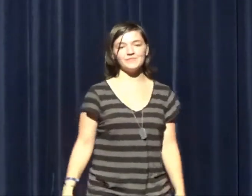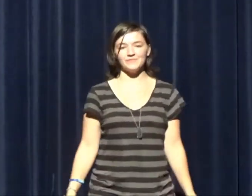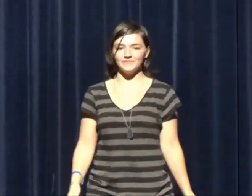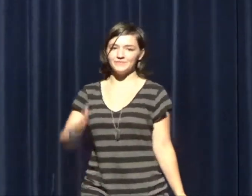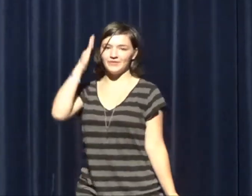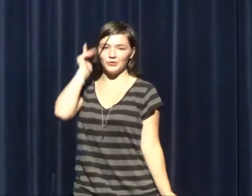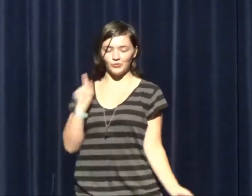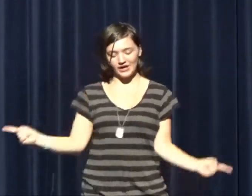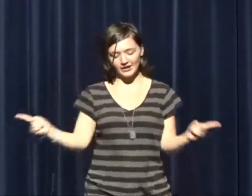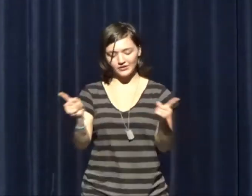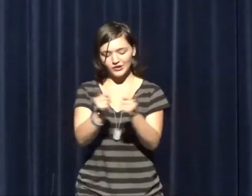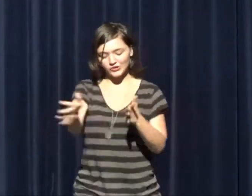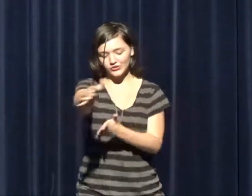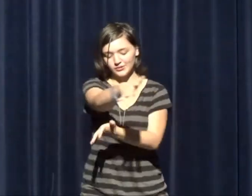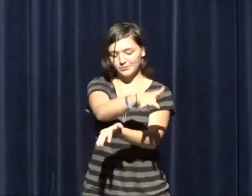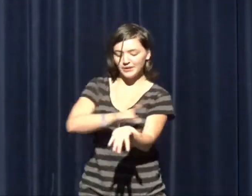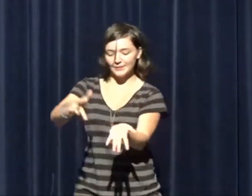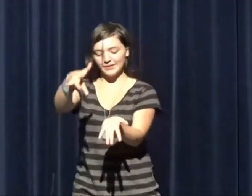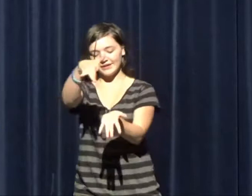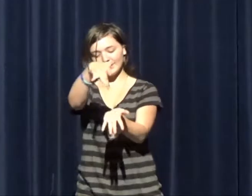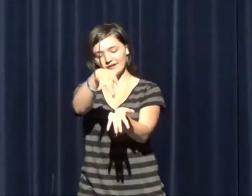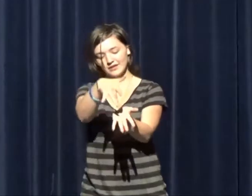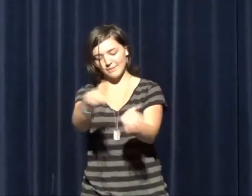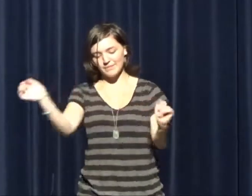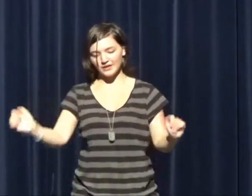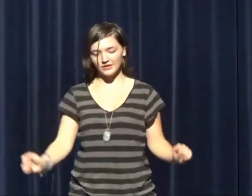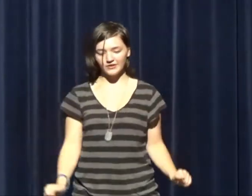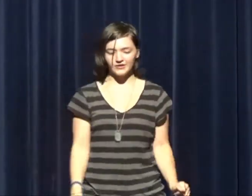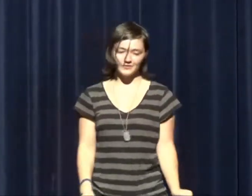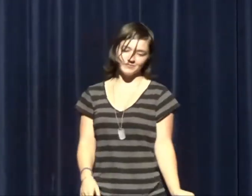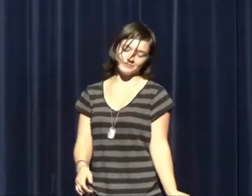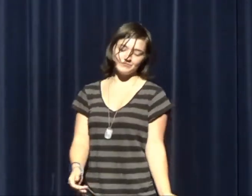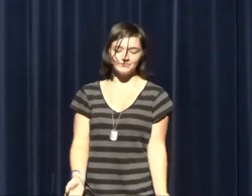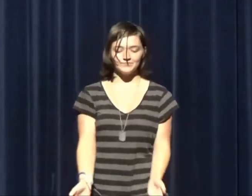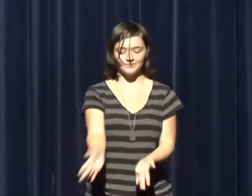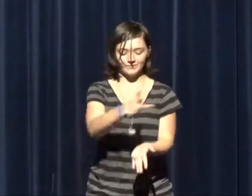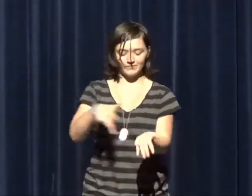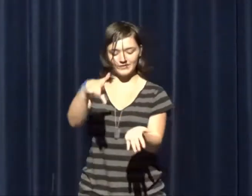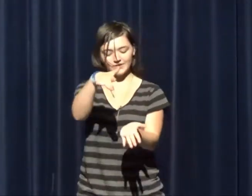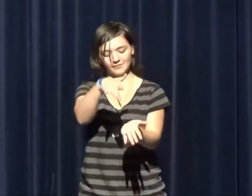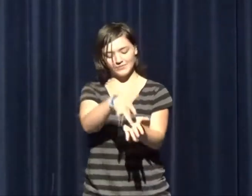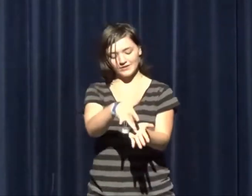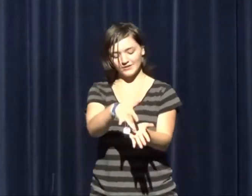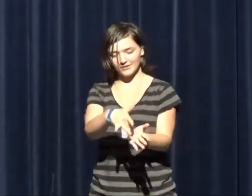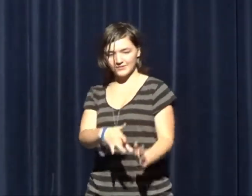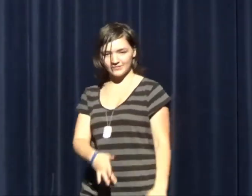So why don't you just meet me in the middle In the middle